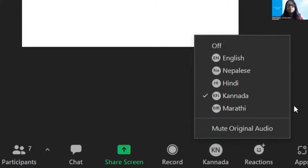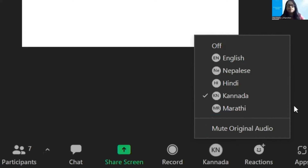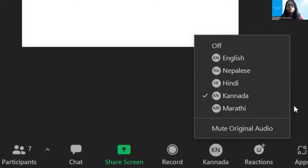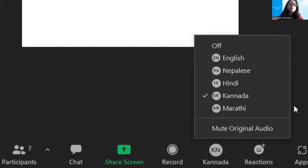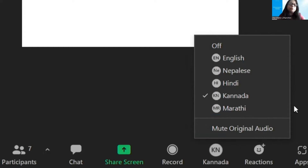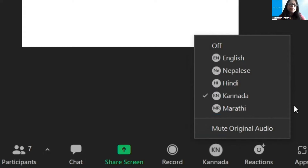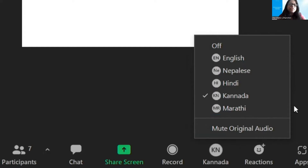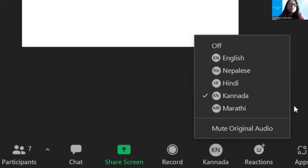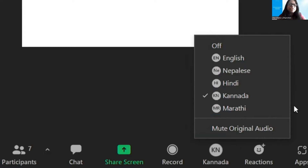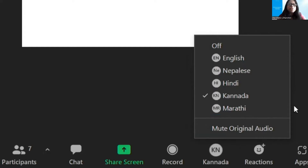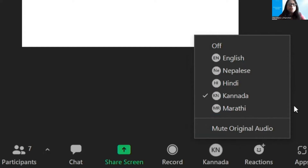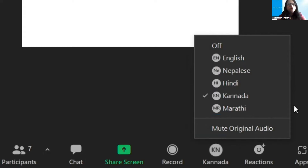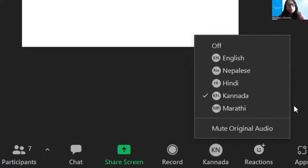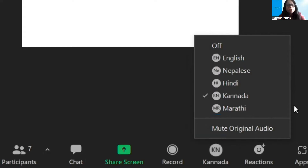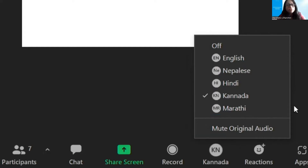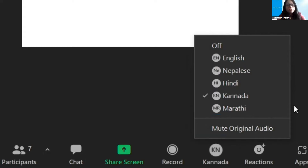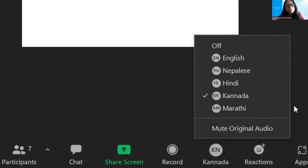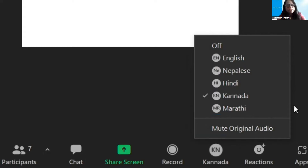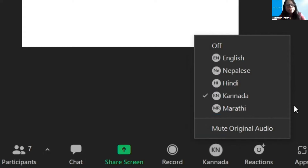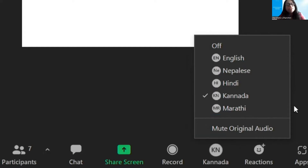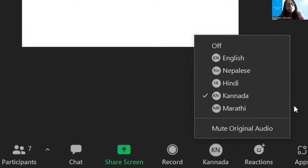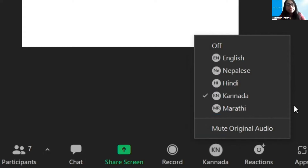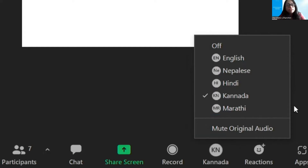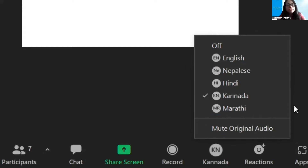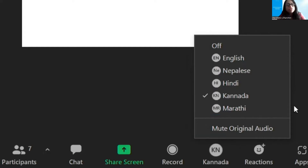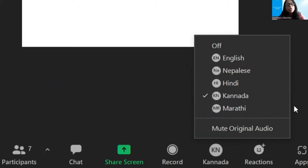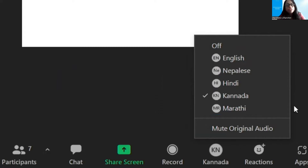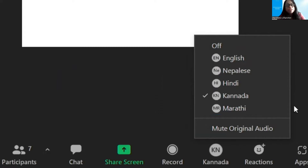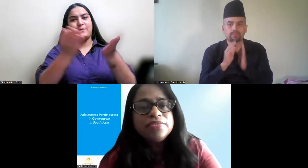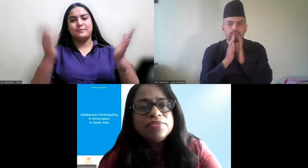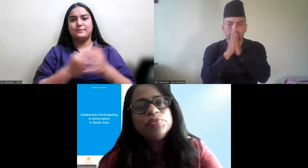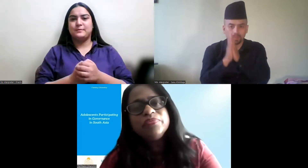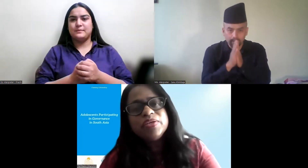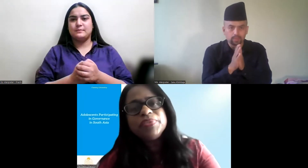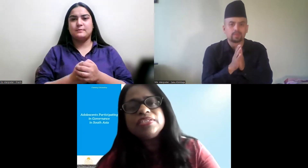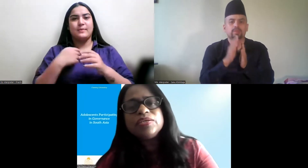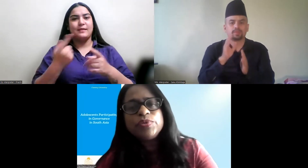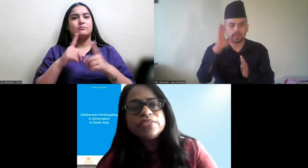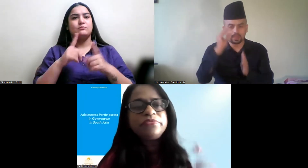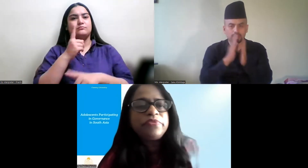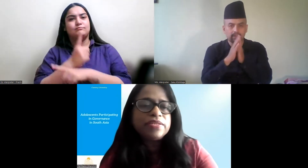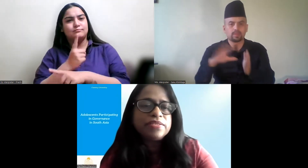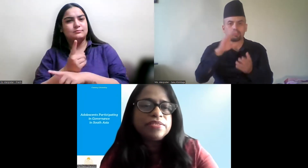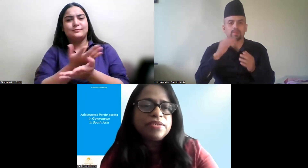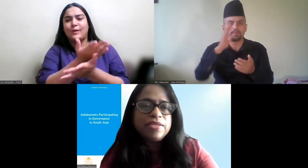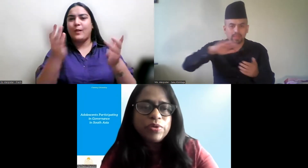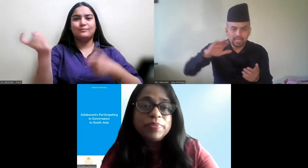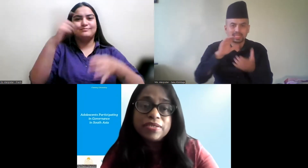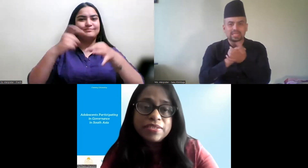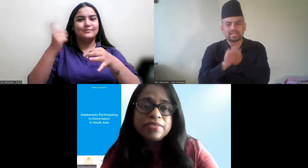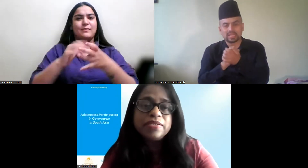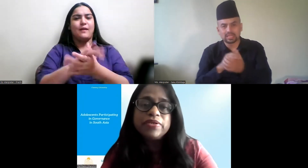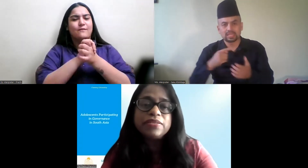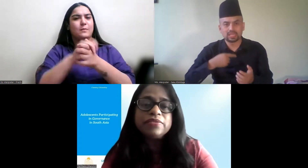Thank you, Grisha. Good afternoon, everyone. Dear children, colleagues, youth development stakeholders, and friends. Hello,